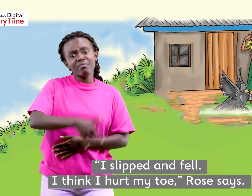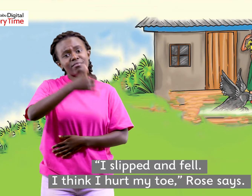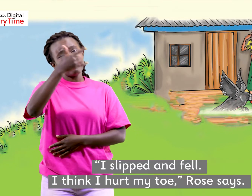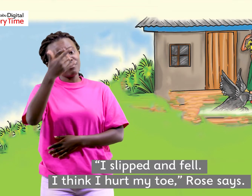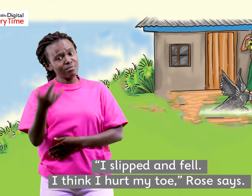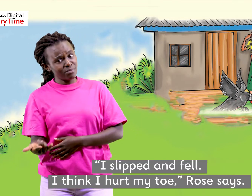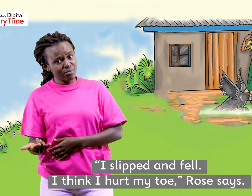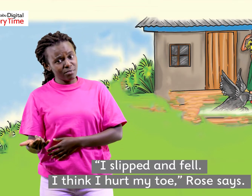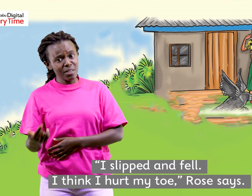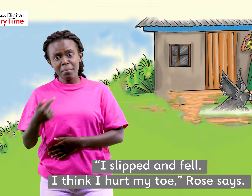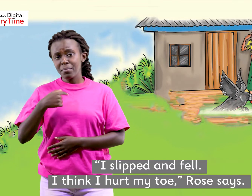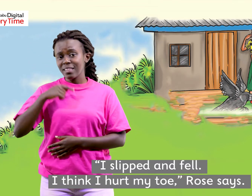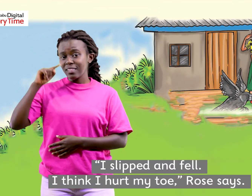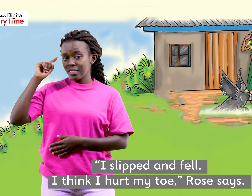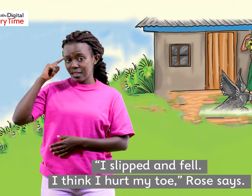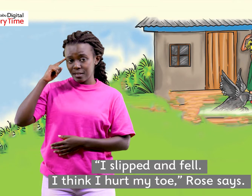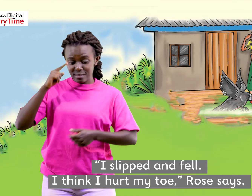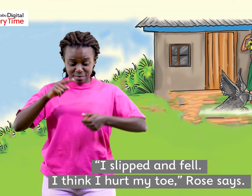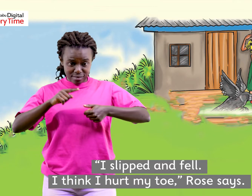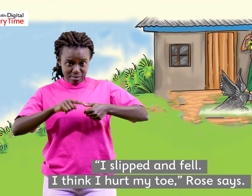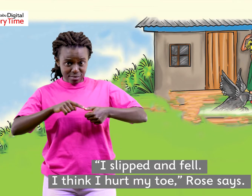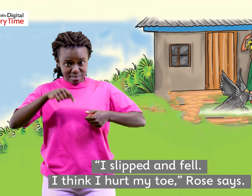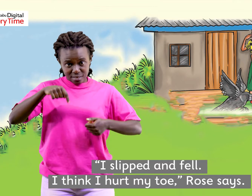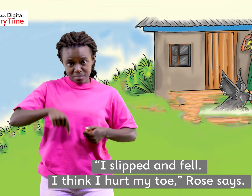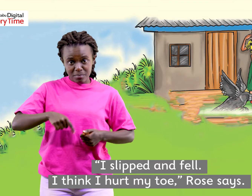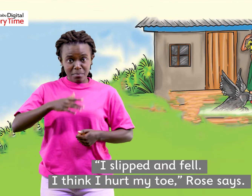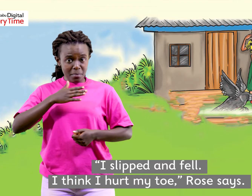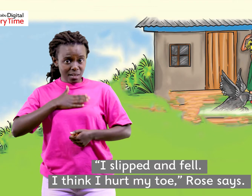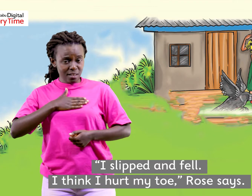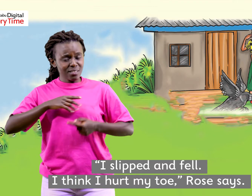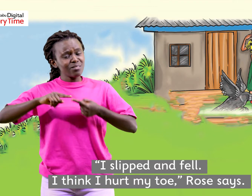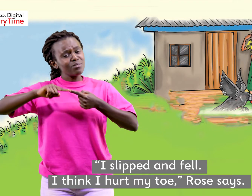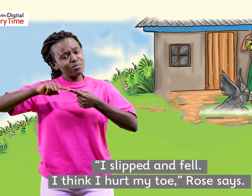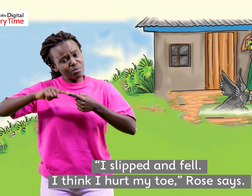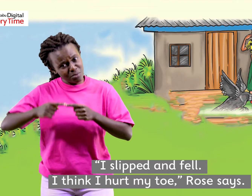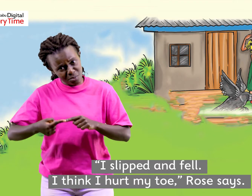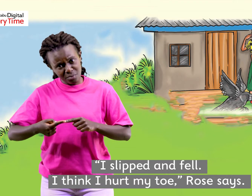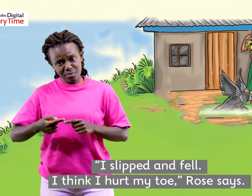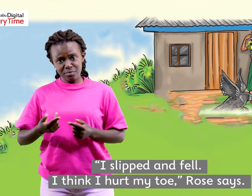"I slipped and fell. I think I hurt my toe," Rose says.